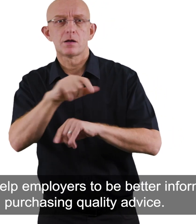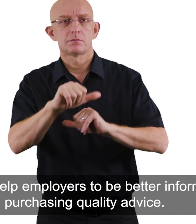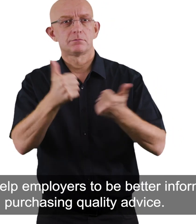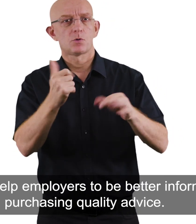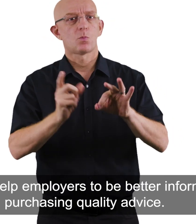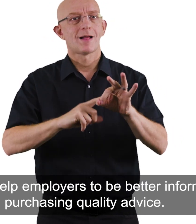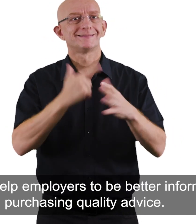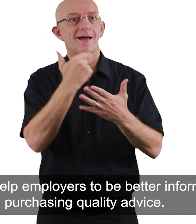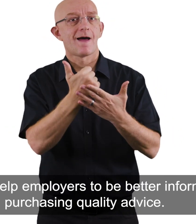quality advice.